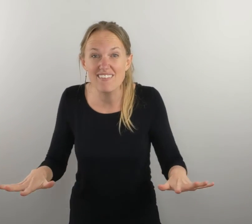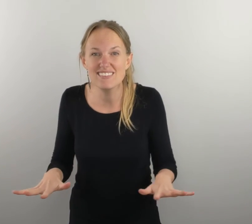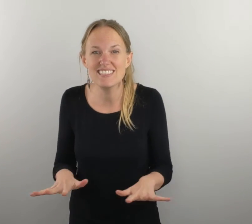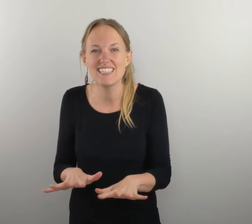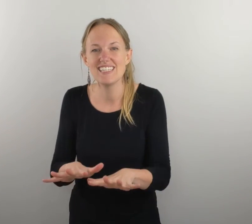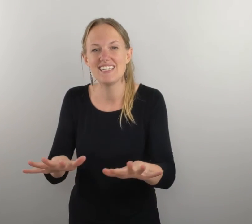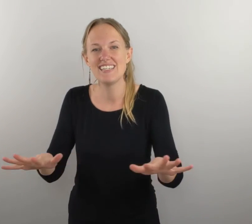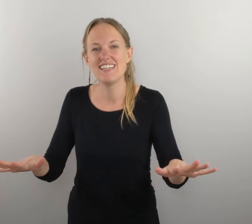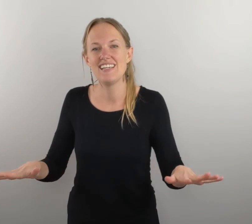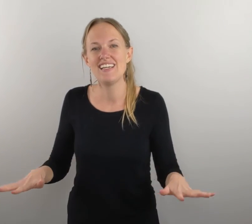ground